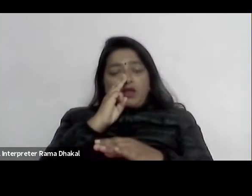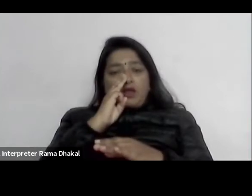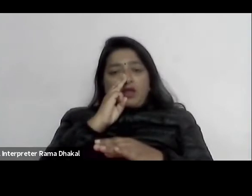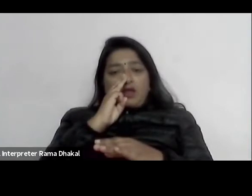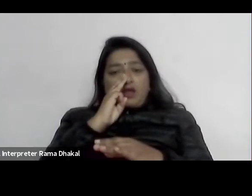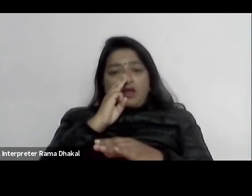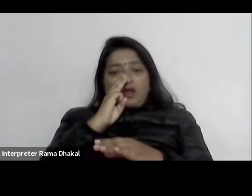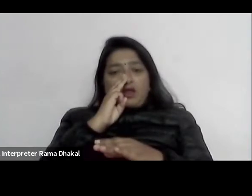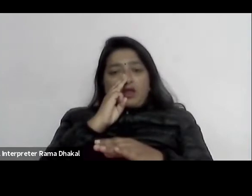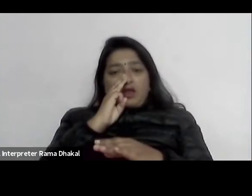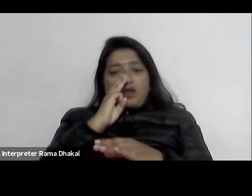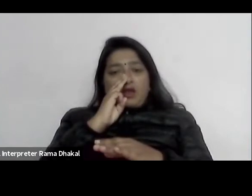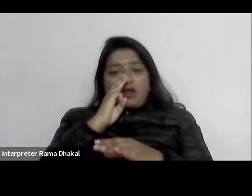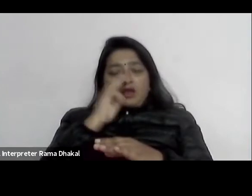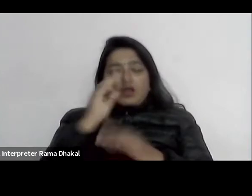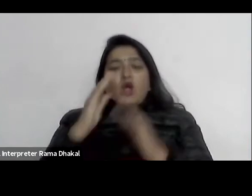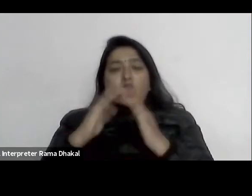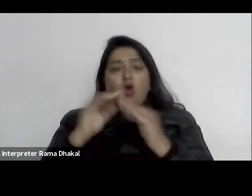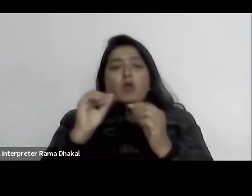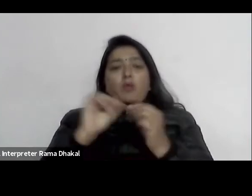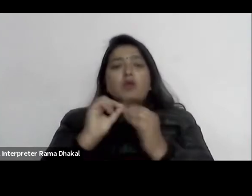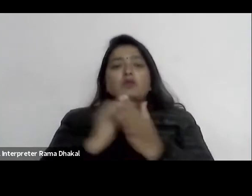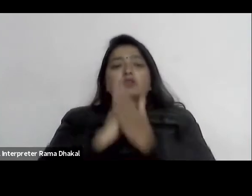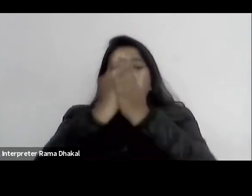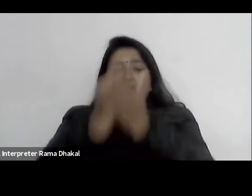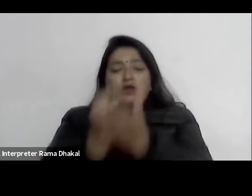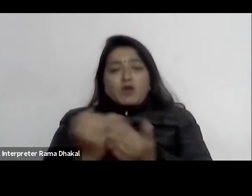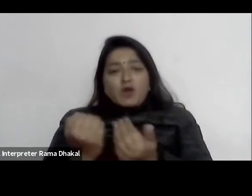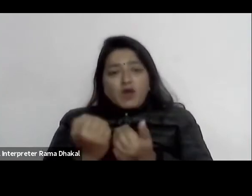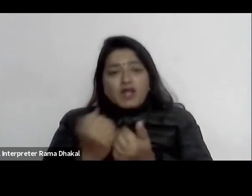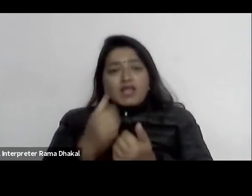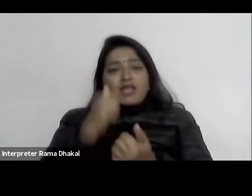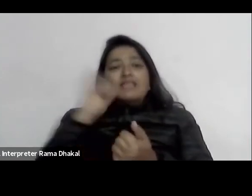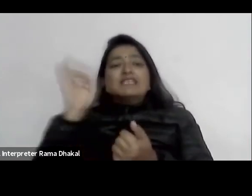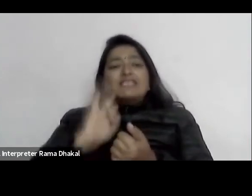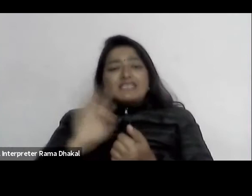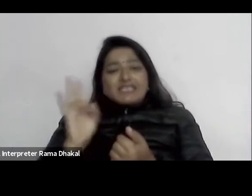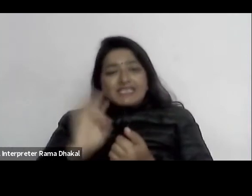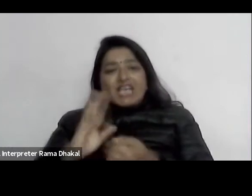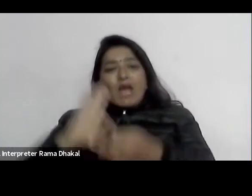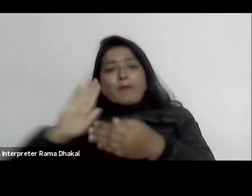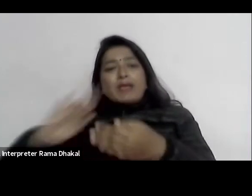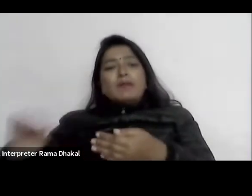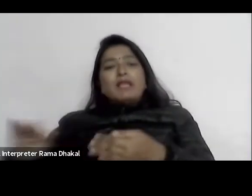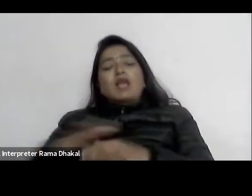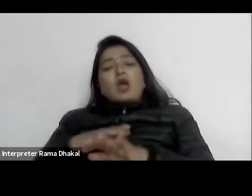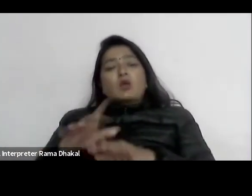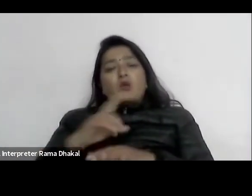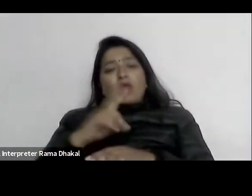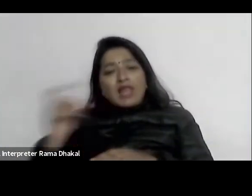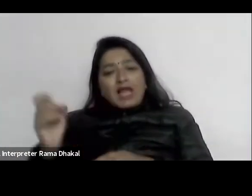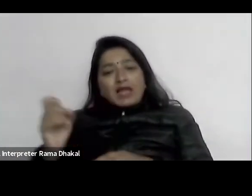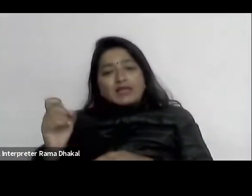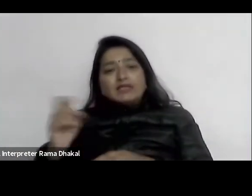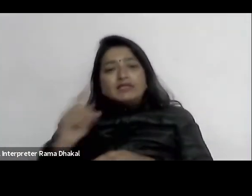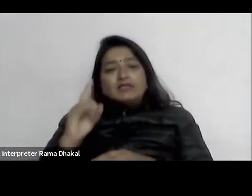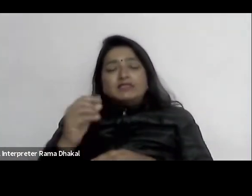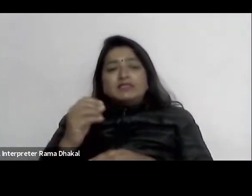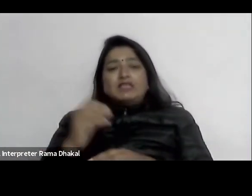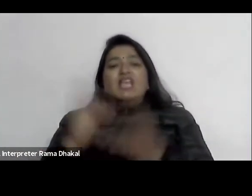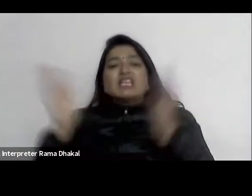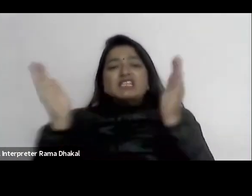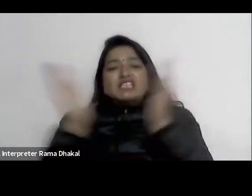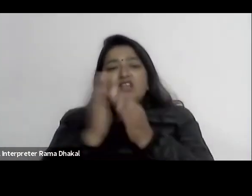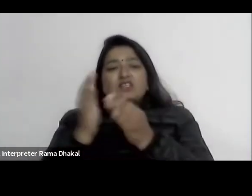help in building up housing. They've got help in education for their children. They have done